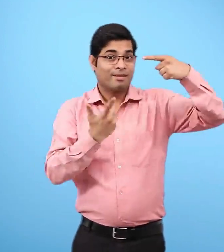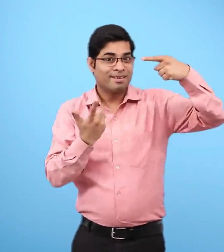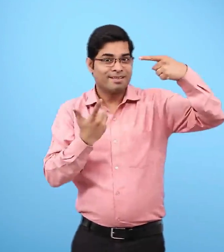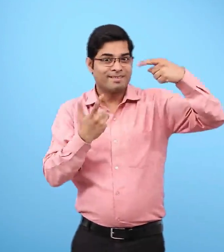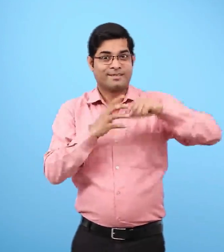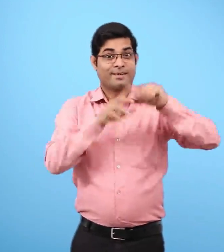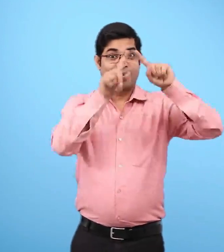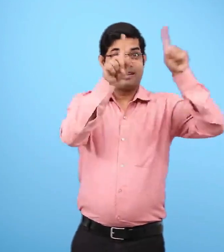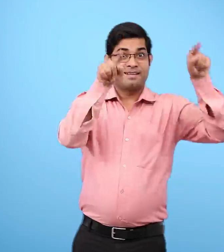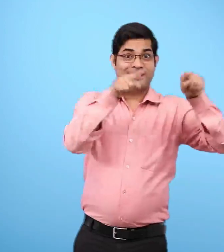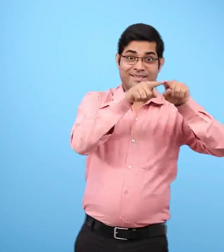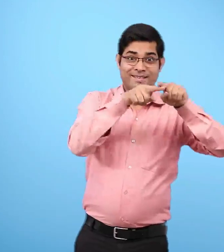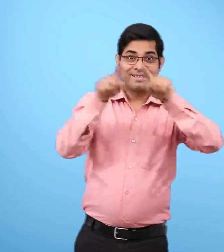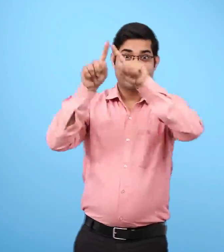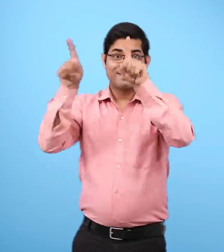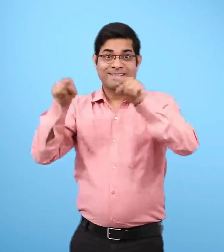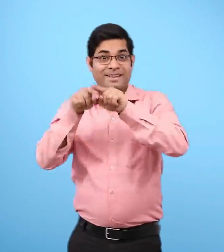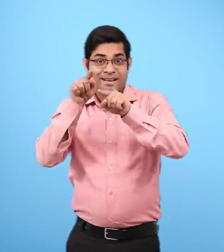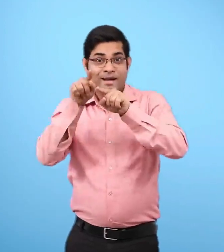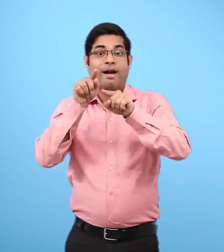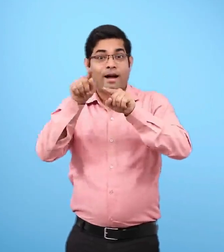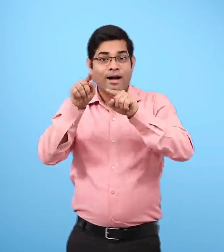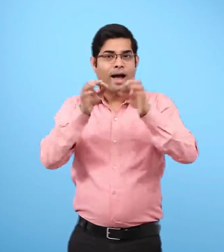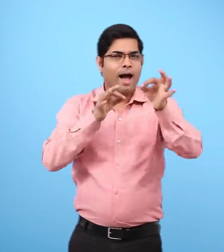Part 1 contains a solved example.